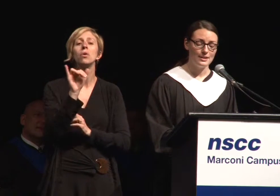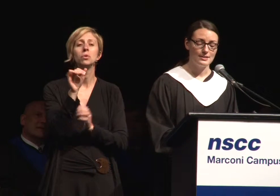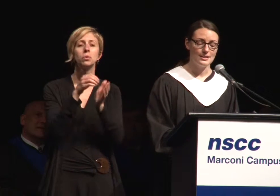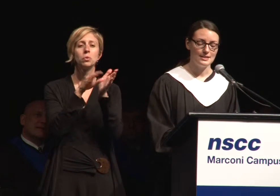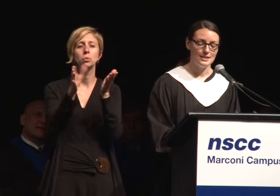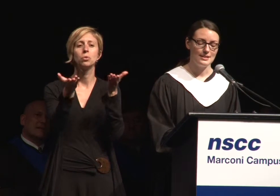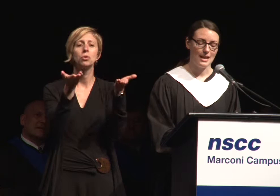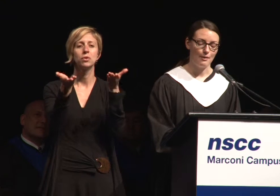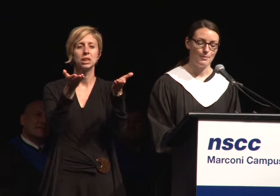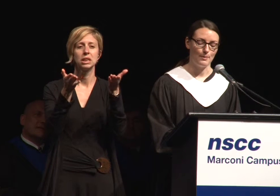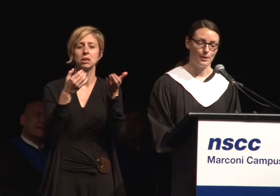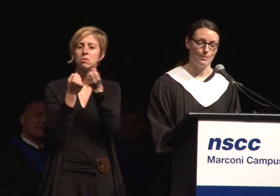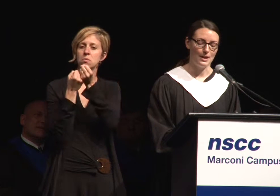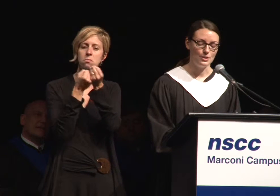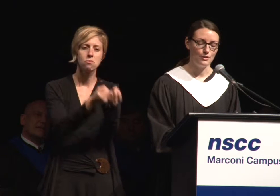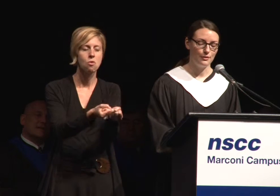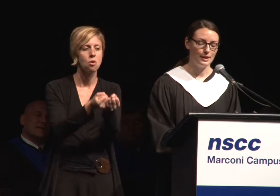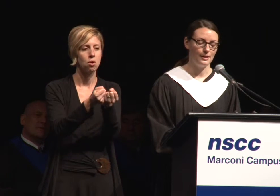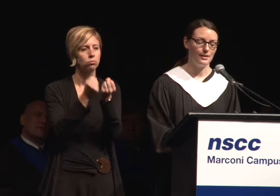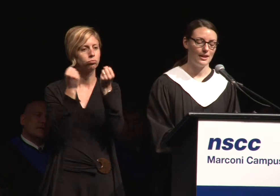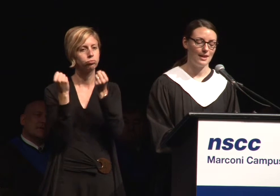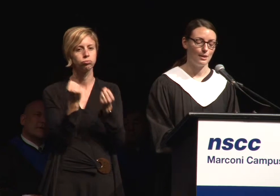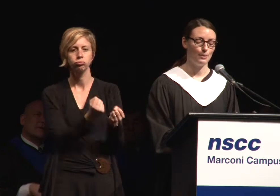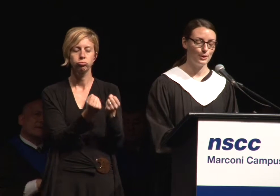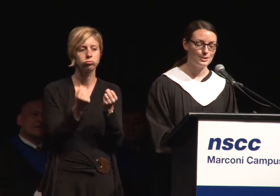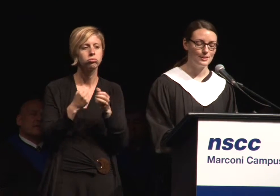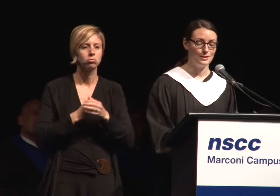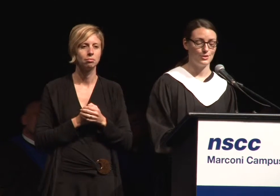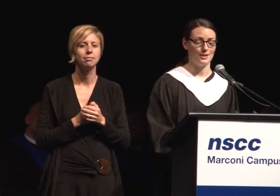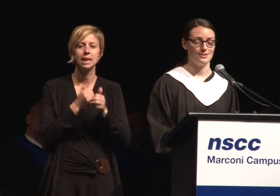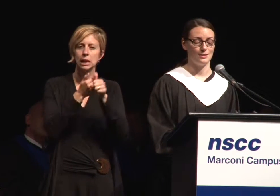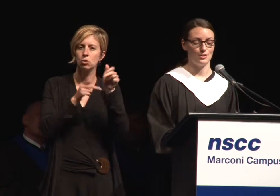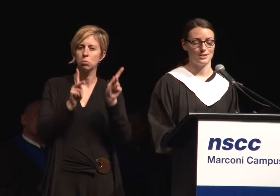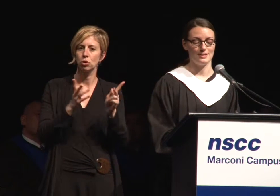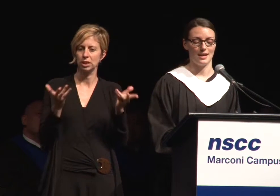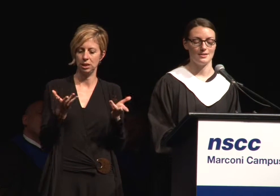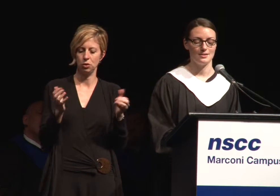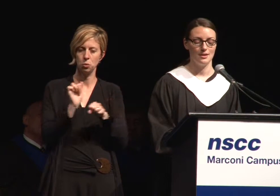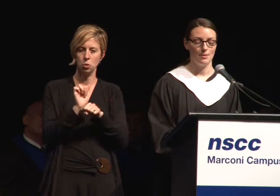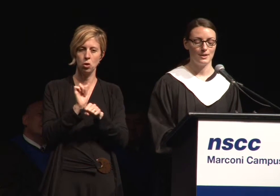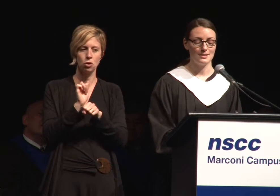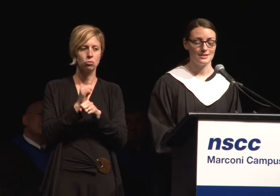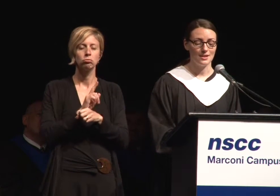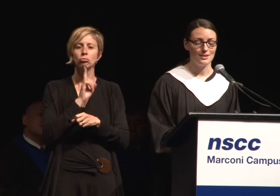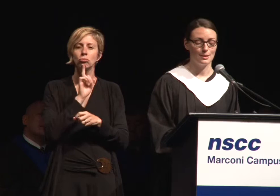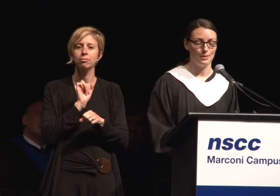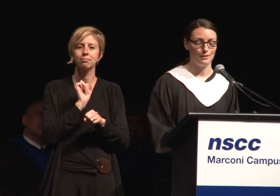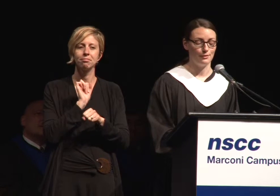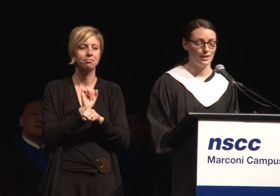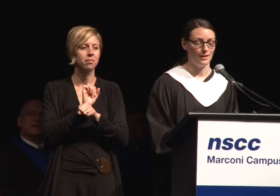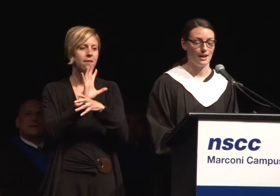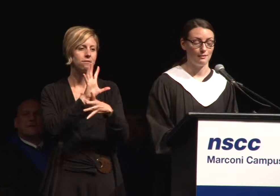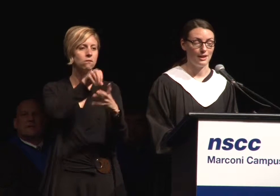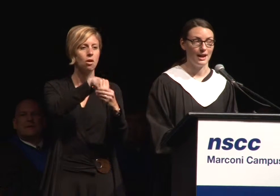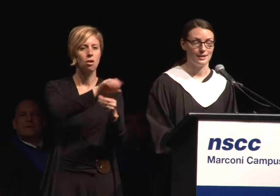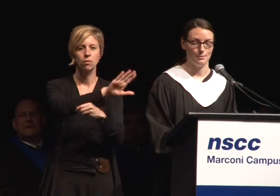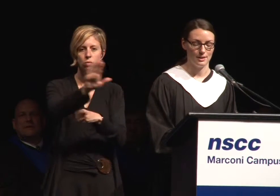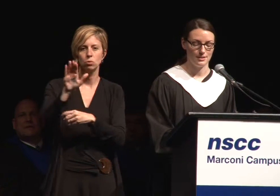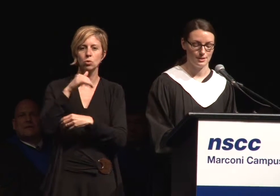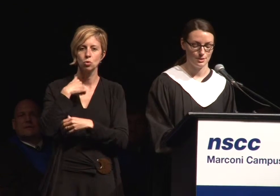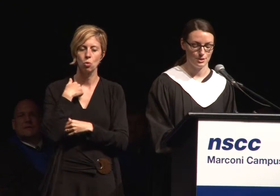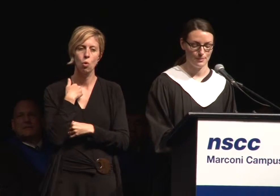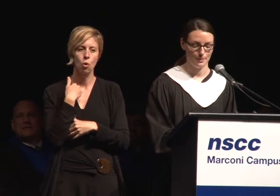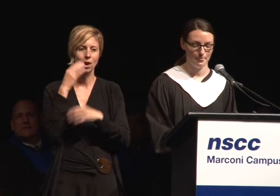every NSCC staff member made you feel like they had a personal interest in your success, because that's not something you feel at every